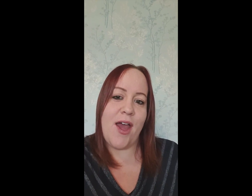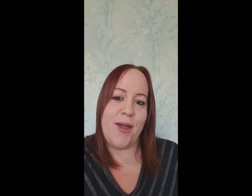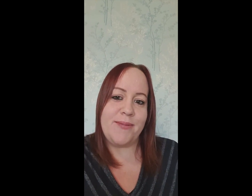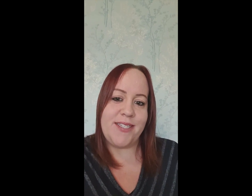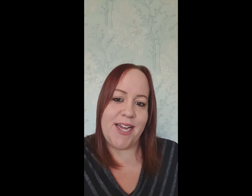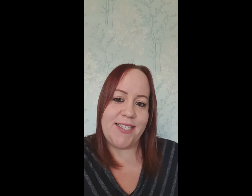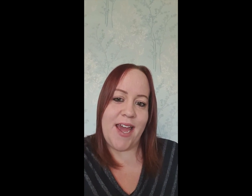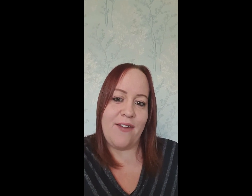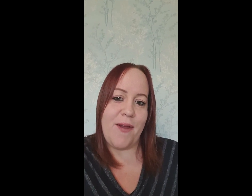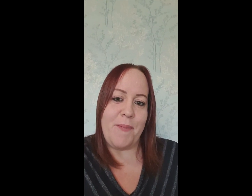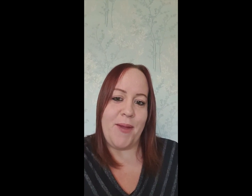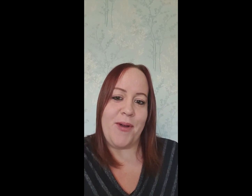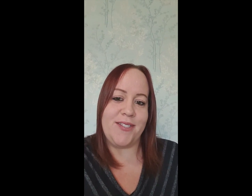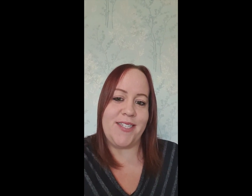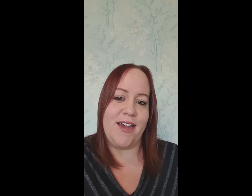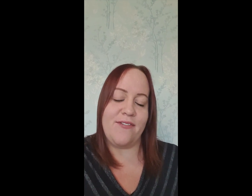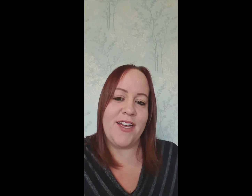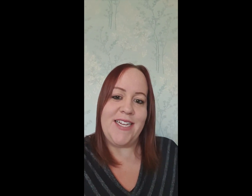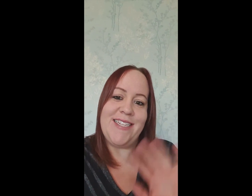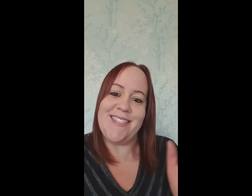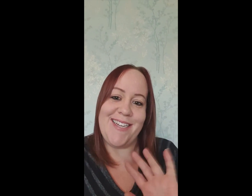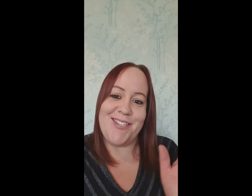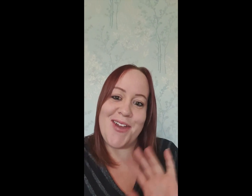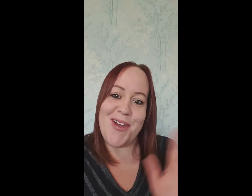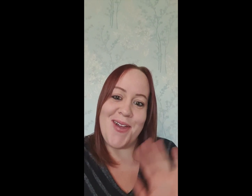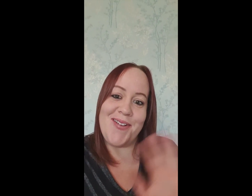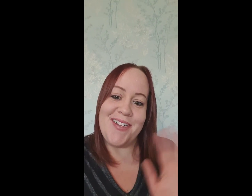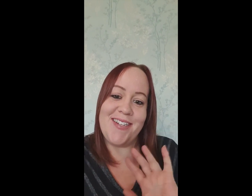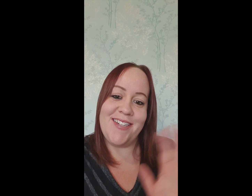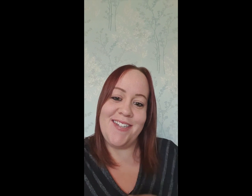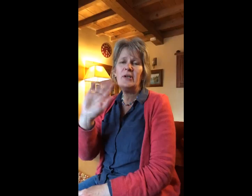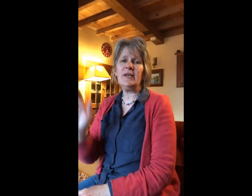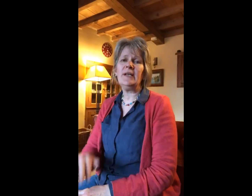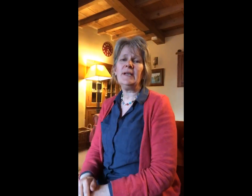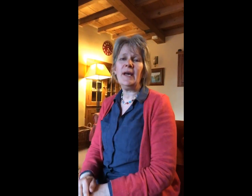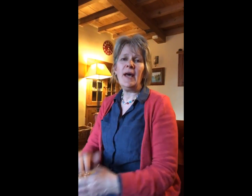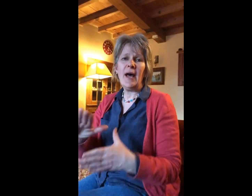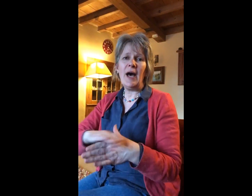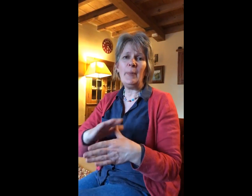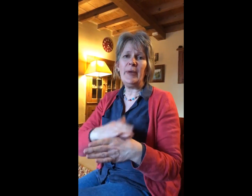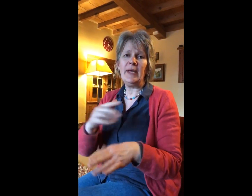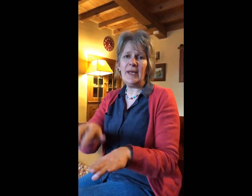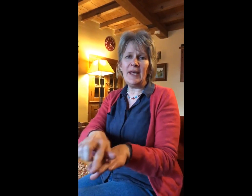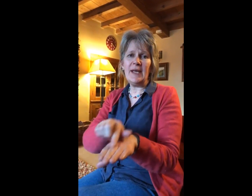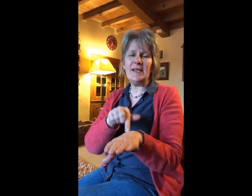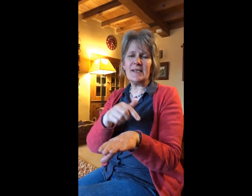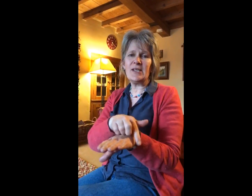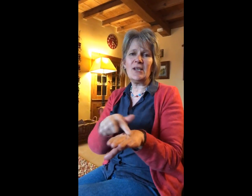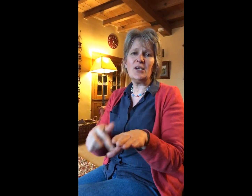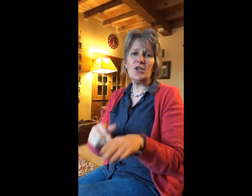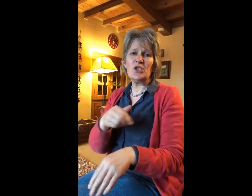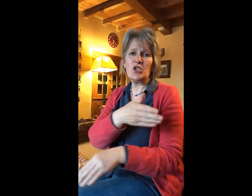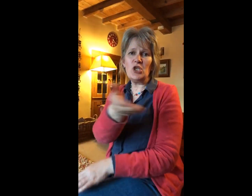home, stay safe and be positive. See you soon! Everybody, happy Easter to you